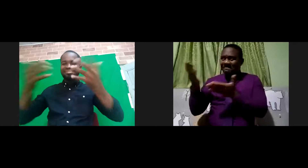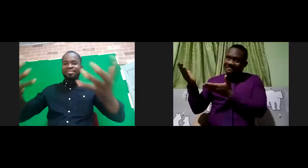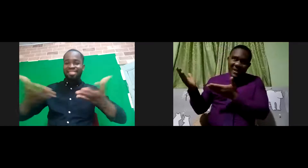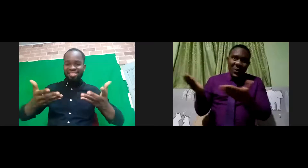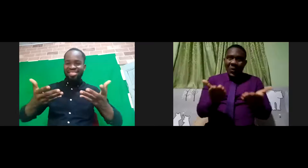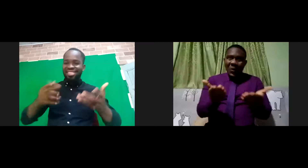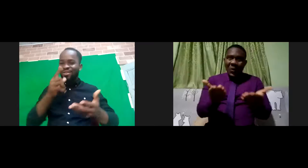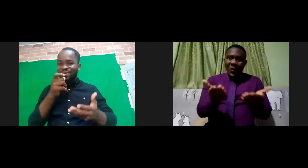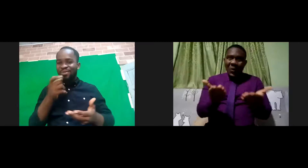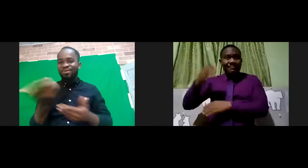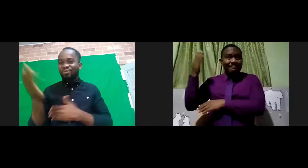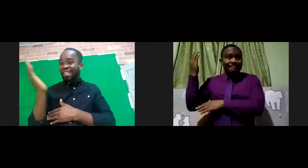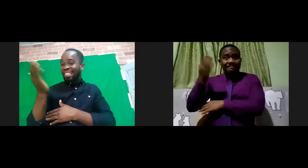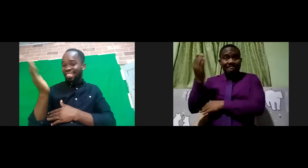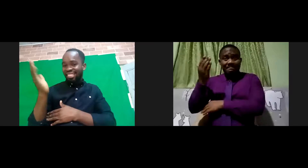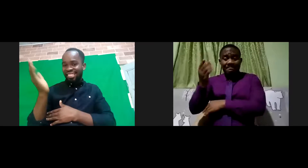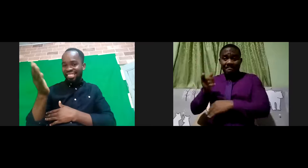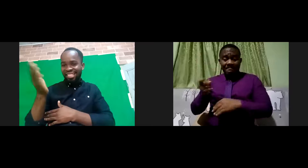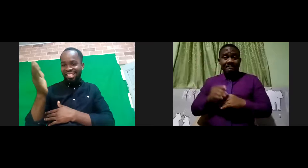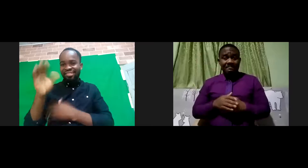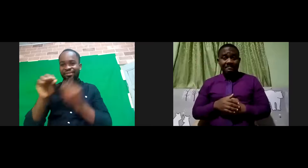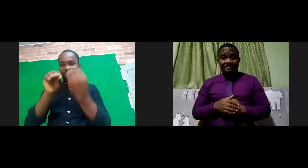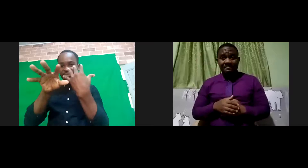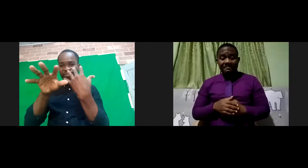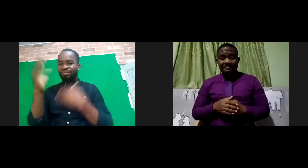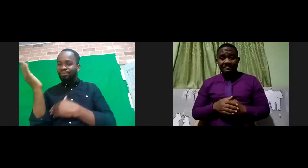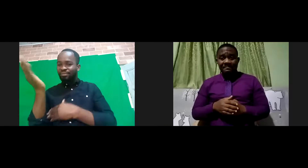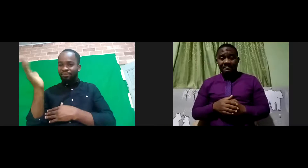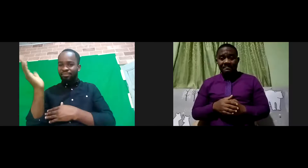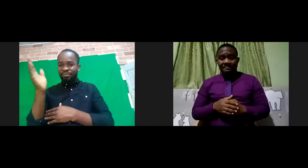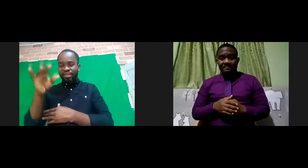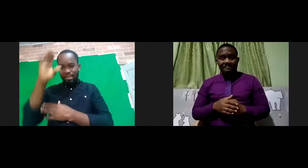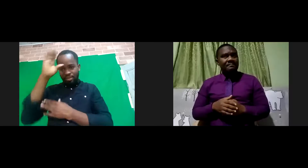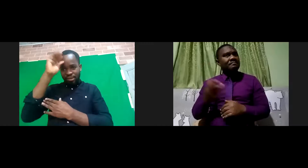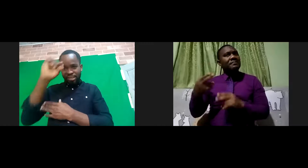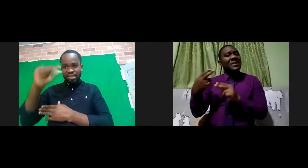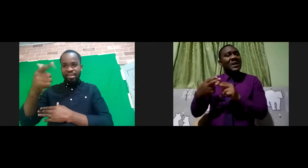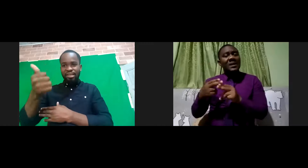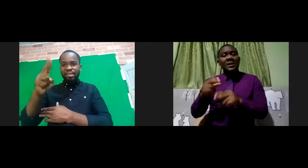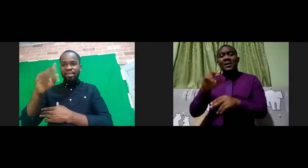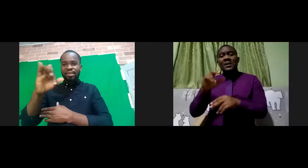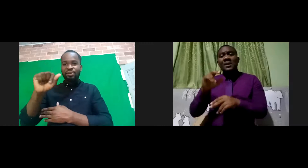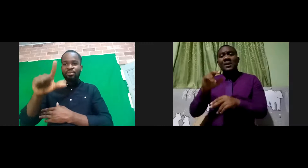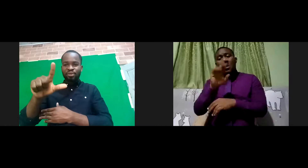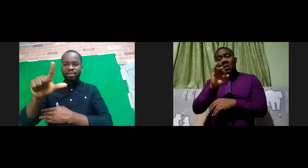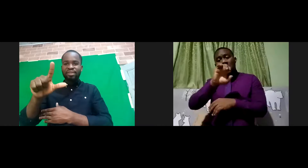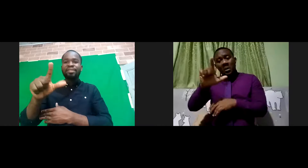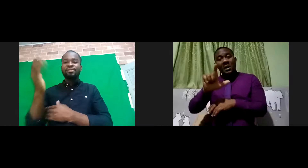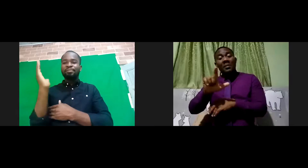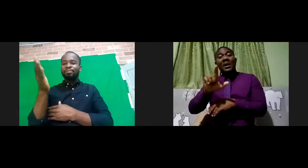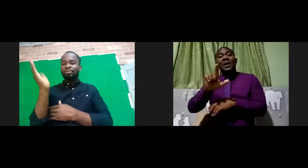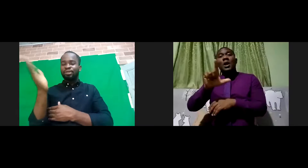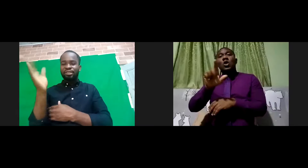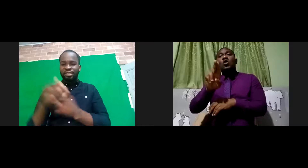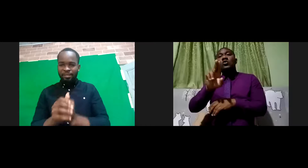take up the virtual podium Mr. Gabriel Luzu to give us his presentations.